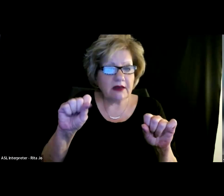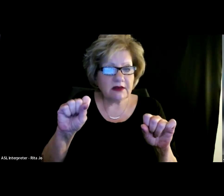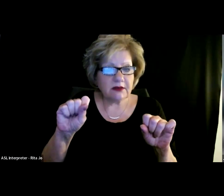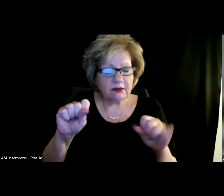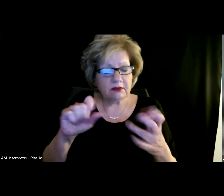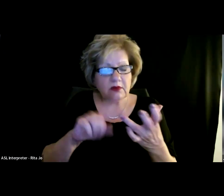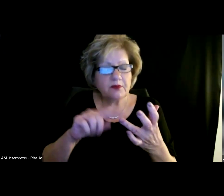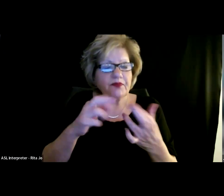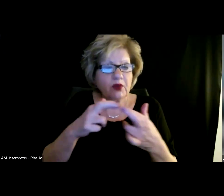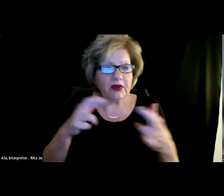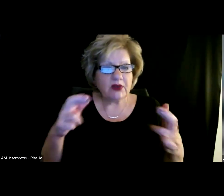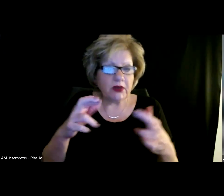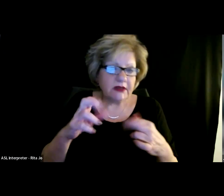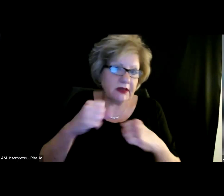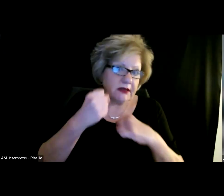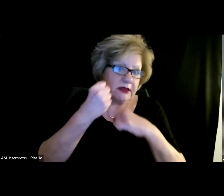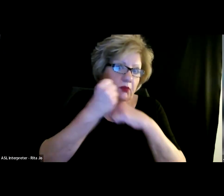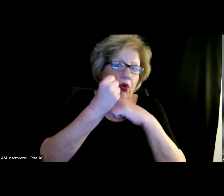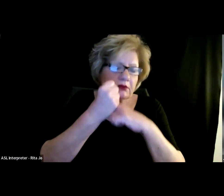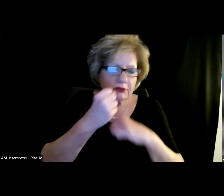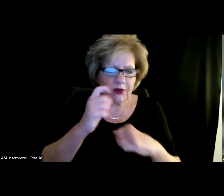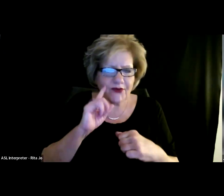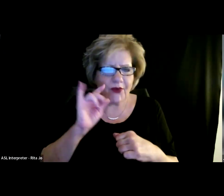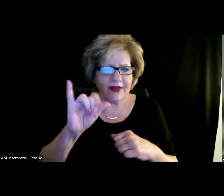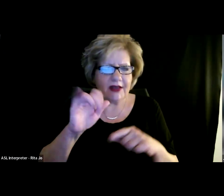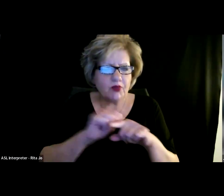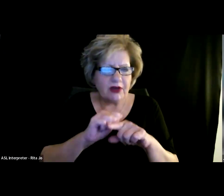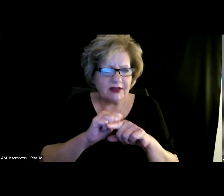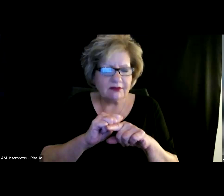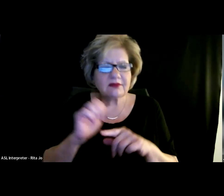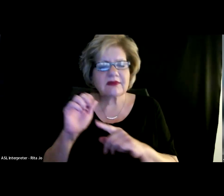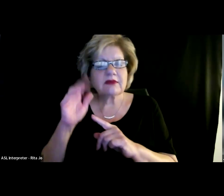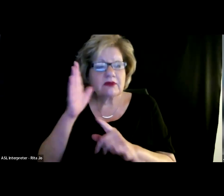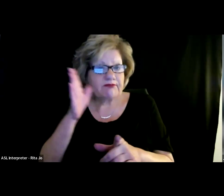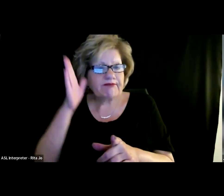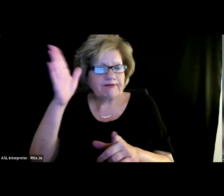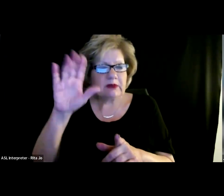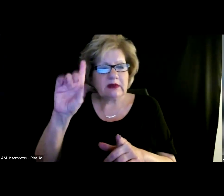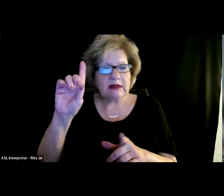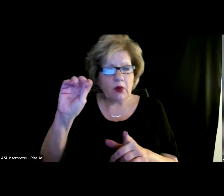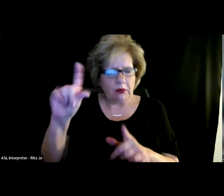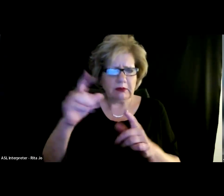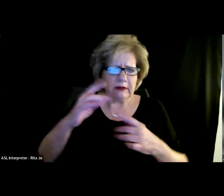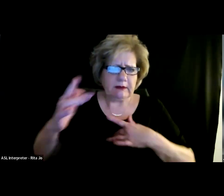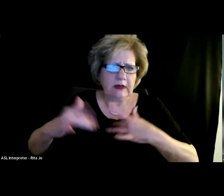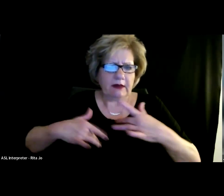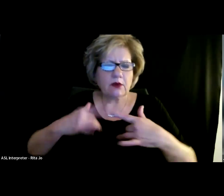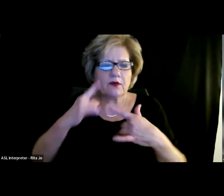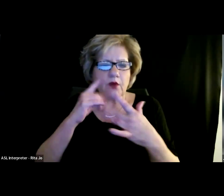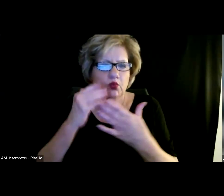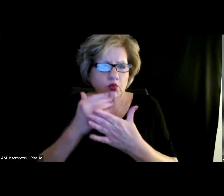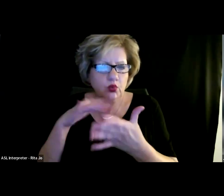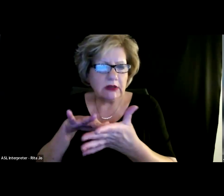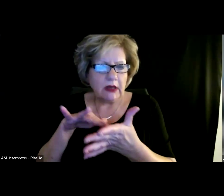to the diverse needs of apprentices. Looking ahead, the Department of Labor is excited about several new initiatives and study aimed at